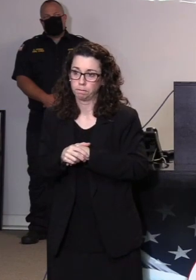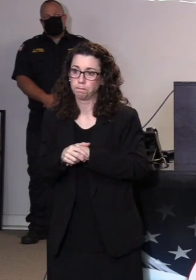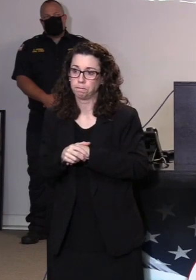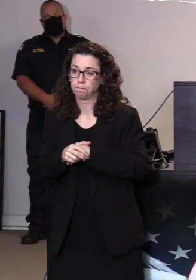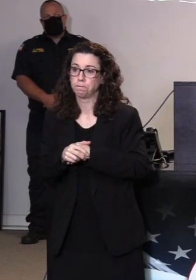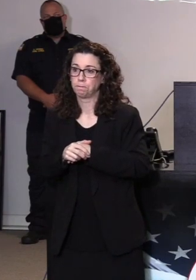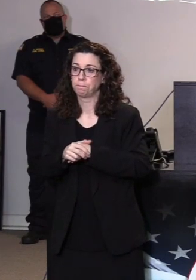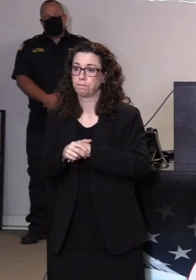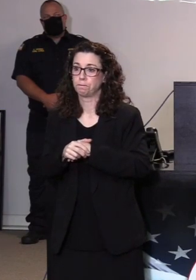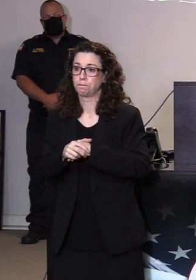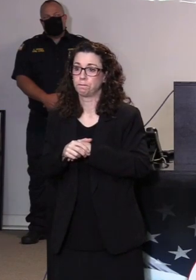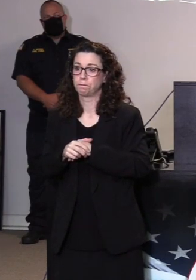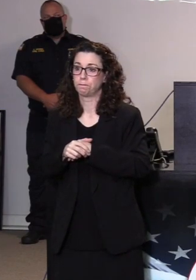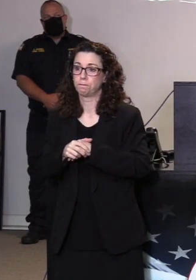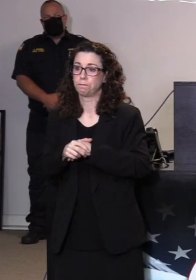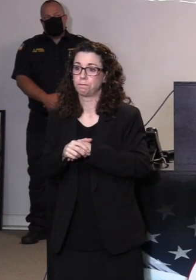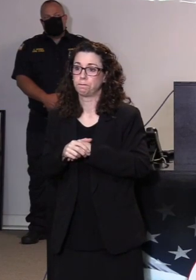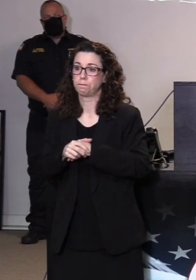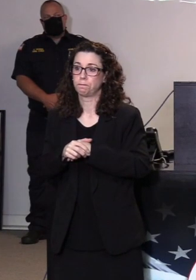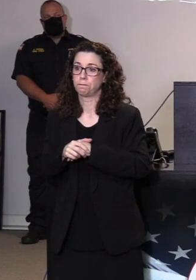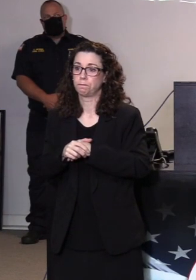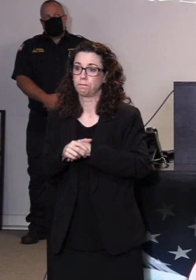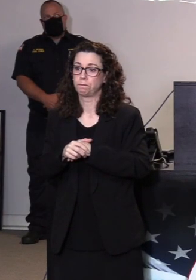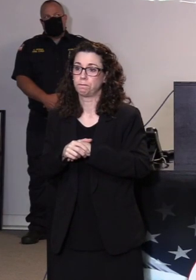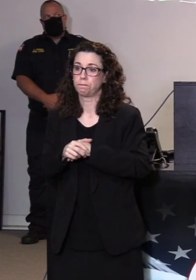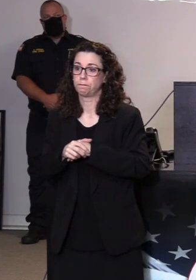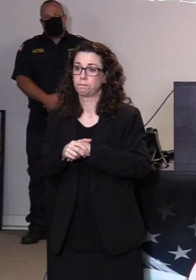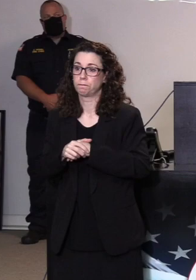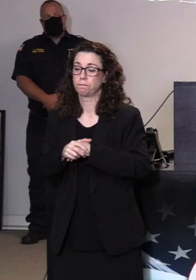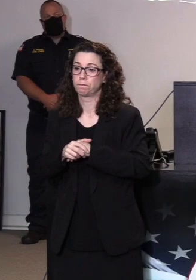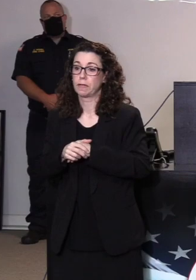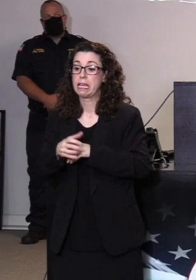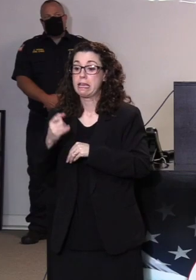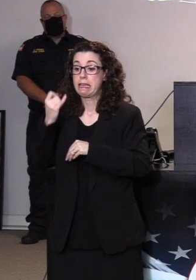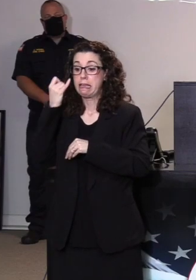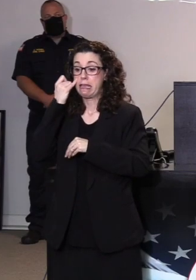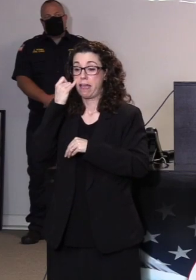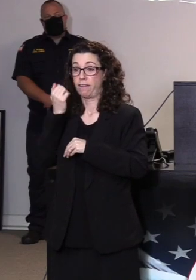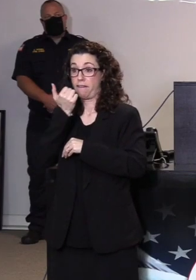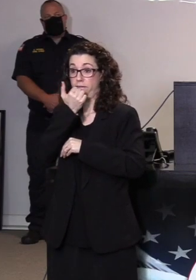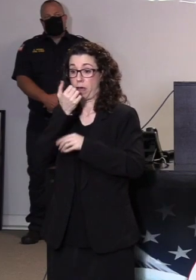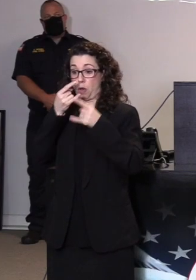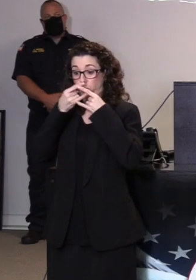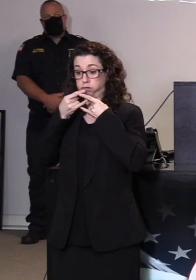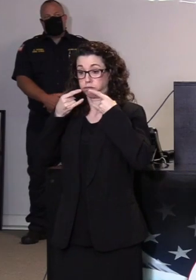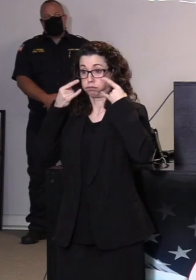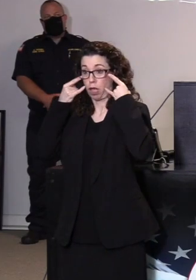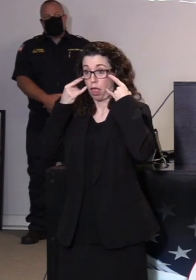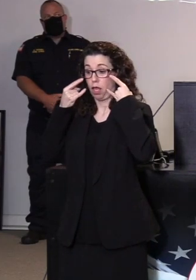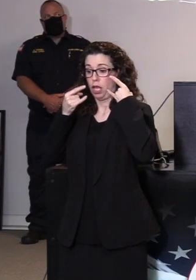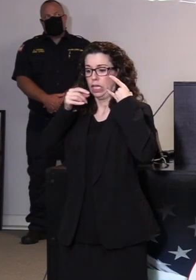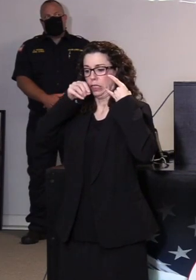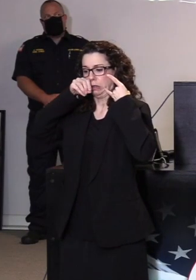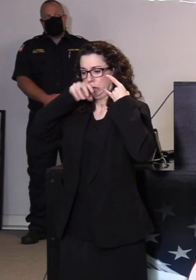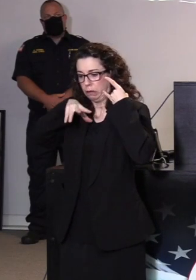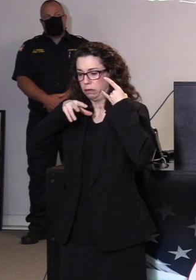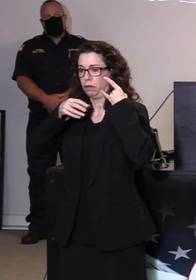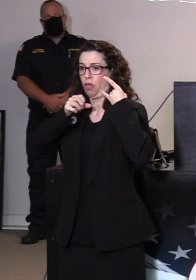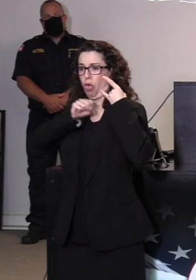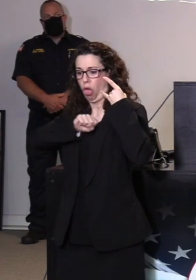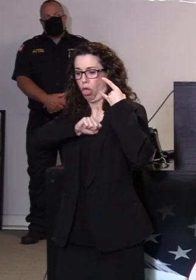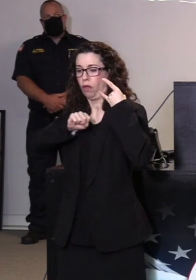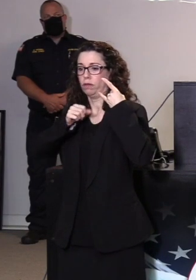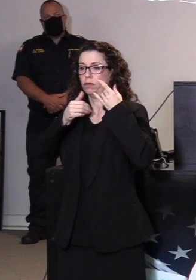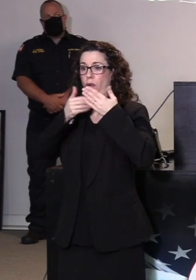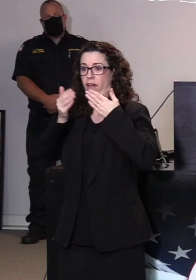When the person wearing the cloth face mask coughs, sneezes, talks, or raises their voice,